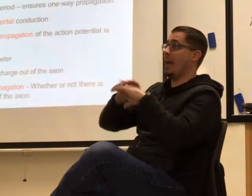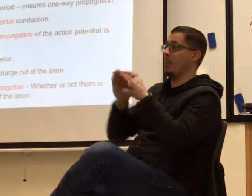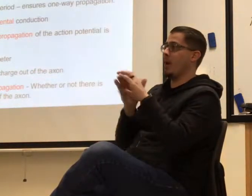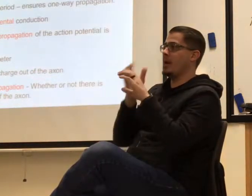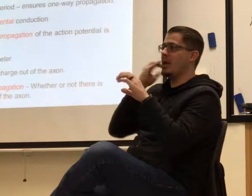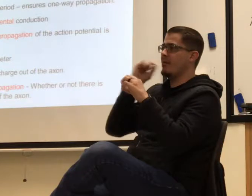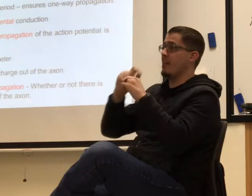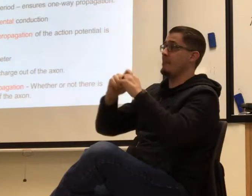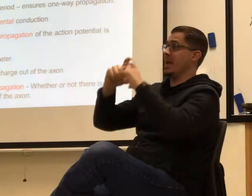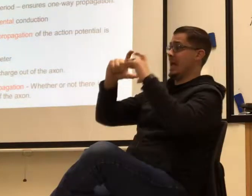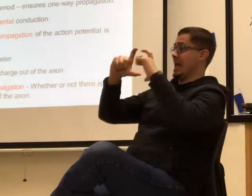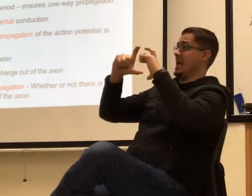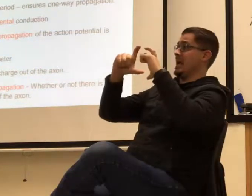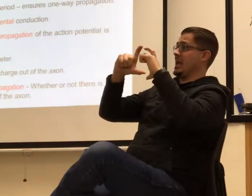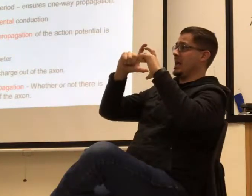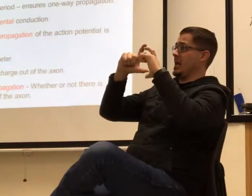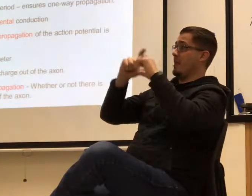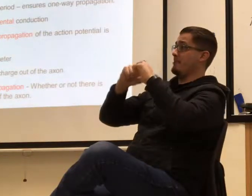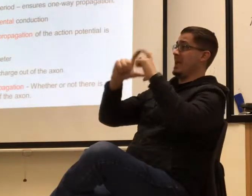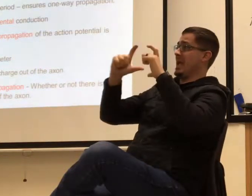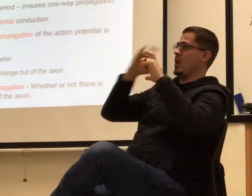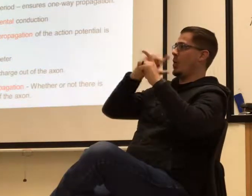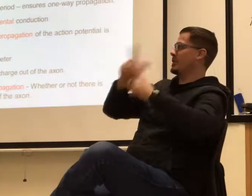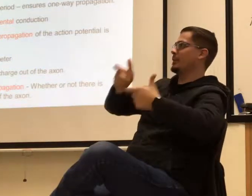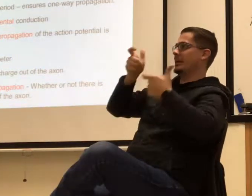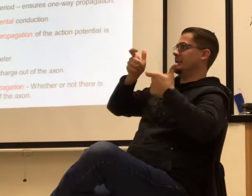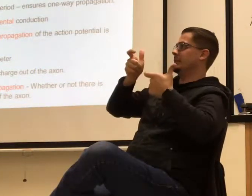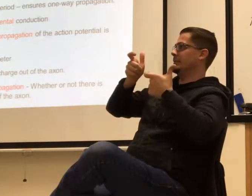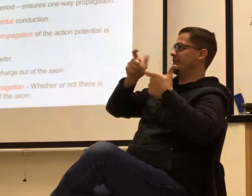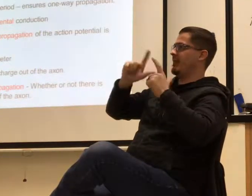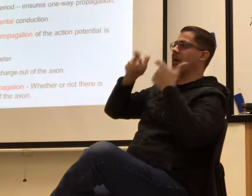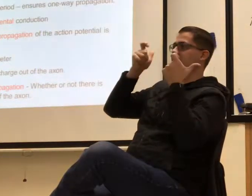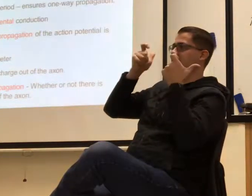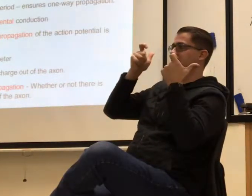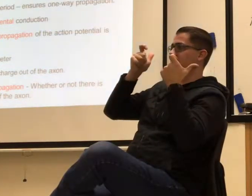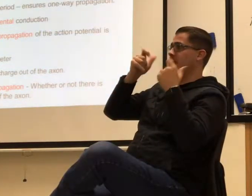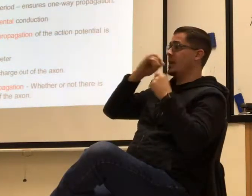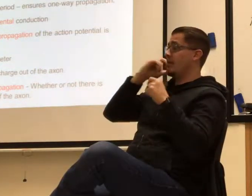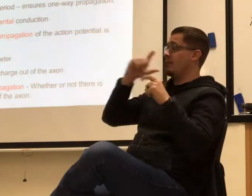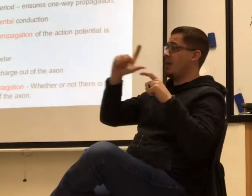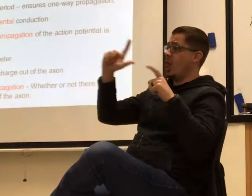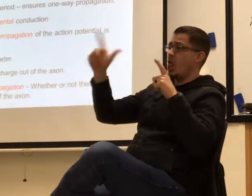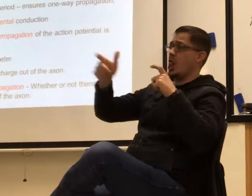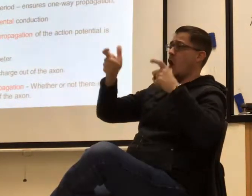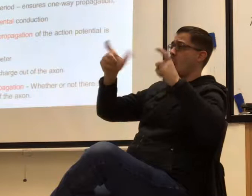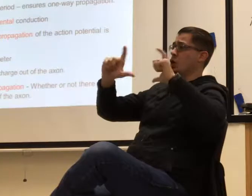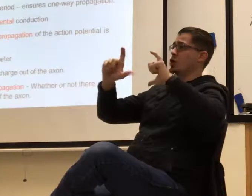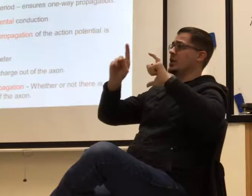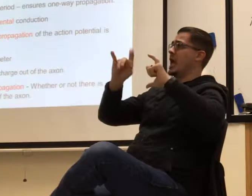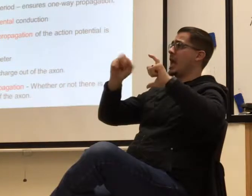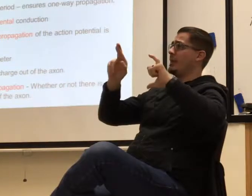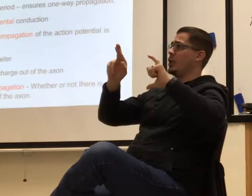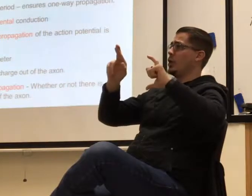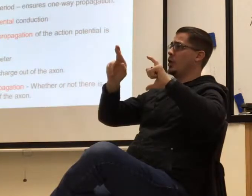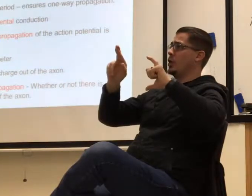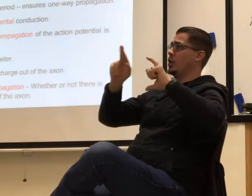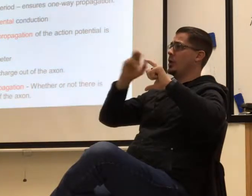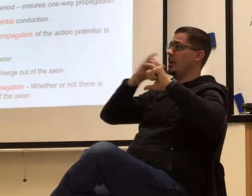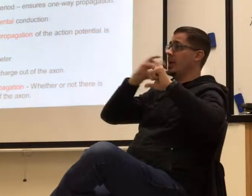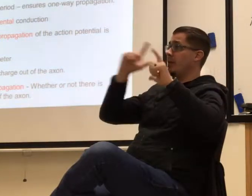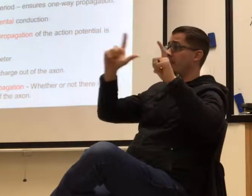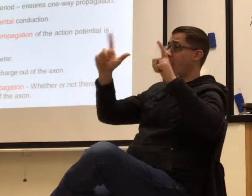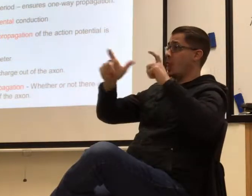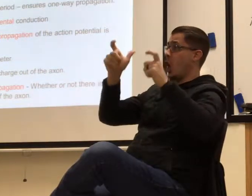down, that speeds up velocity. So the general rule is a larger diameter means you're gonna have faster conduction